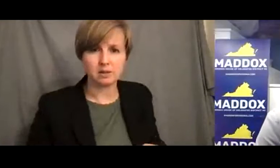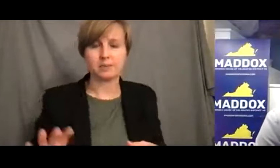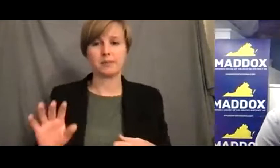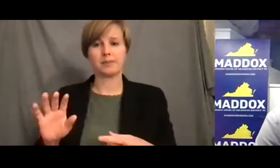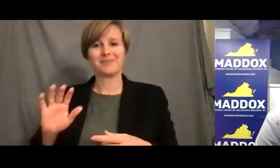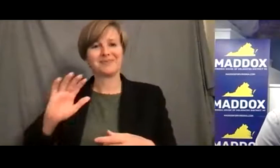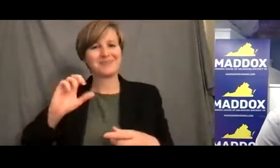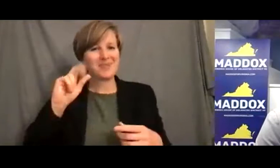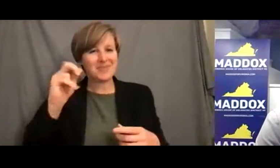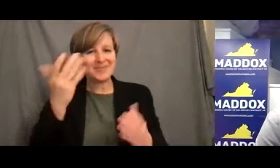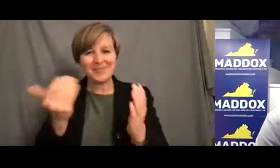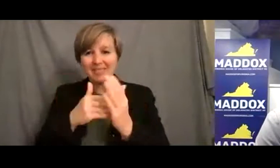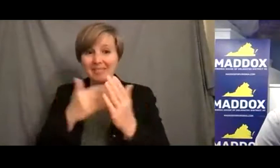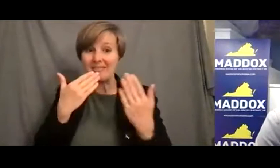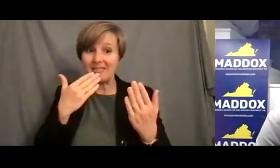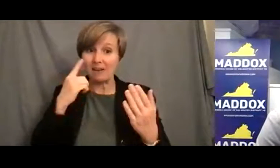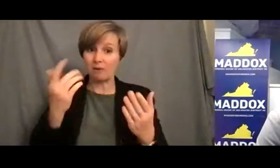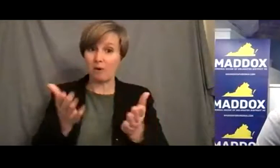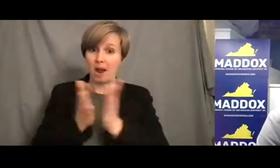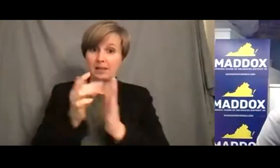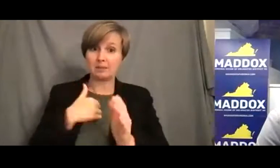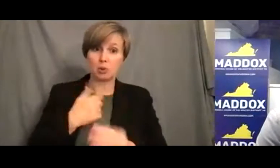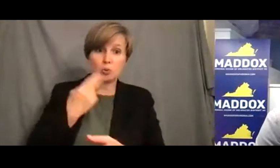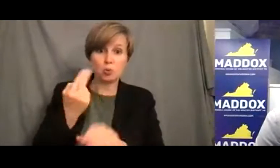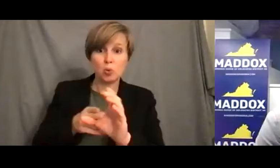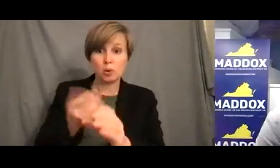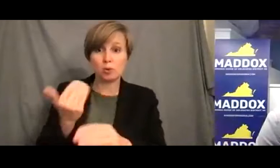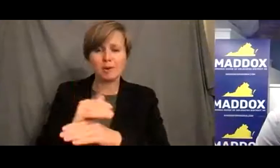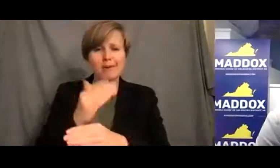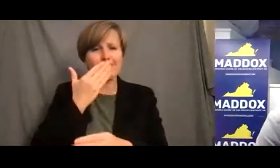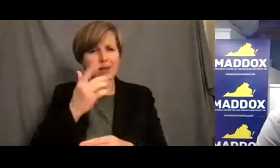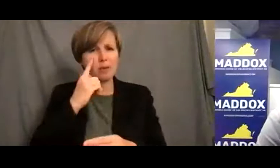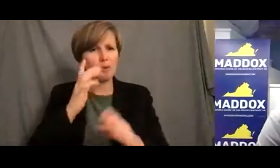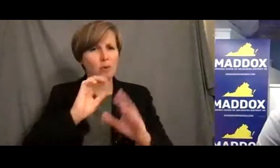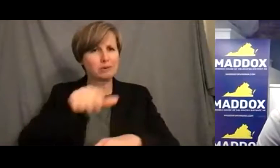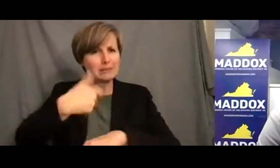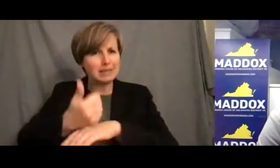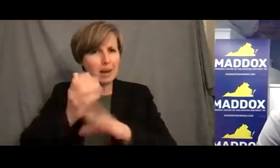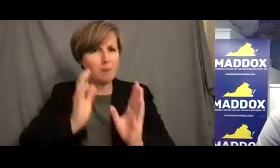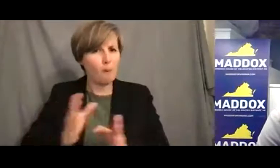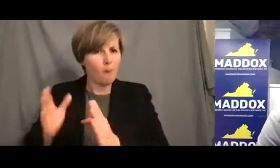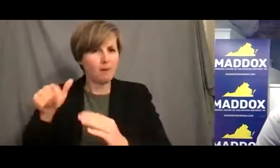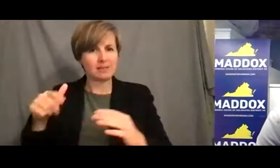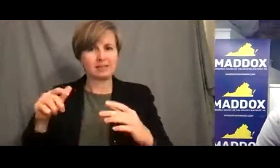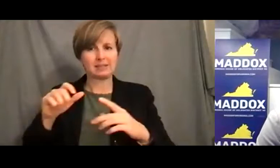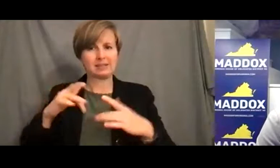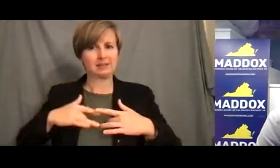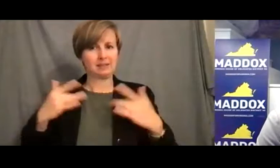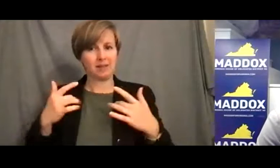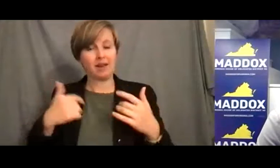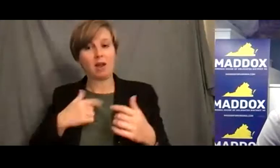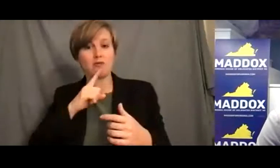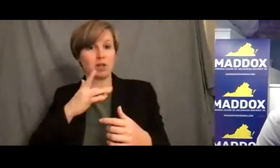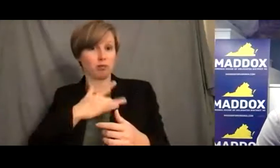Again, thank you so much for having me. Thank you to everyone who organized this event. I really appreciate the opportunity